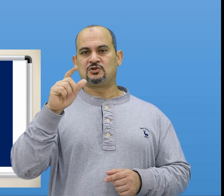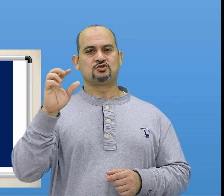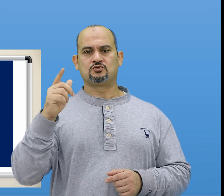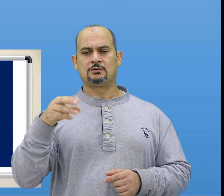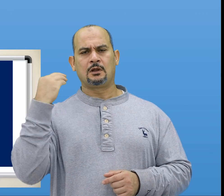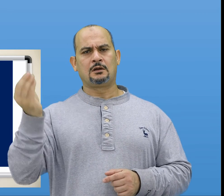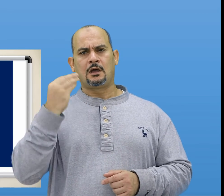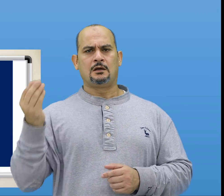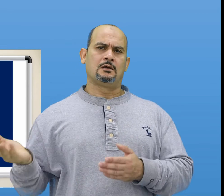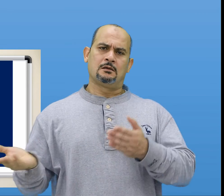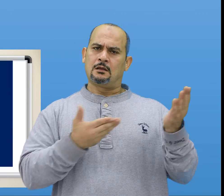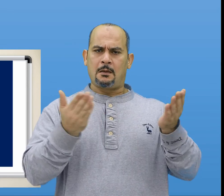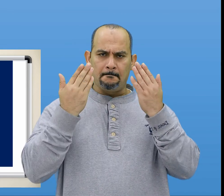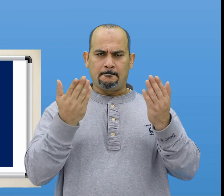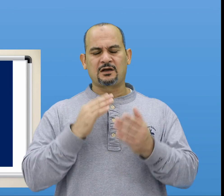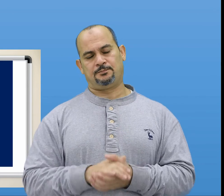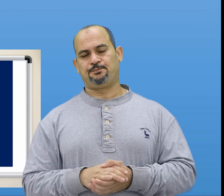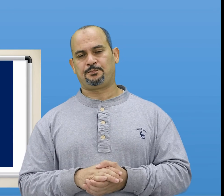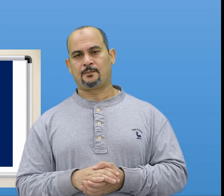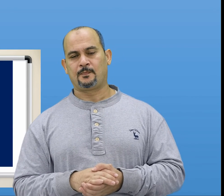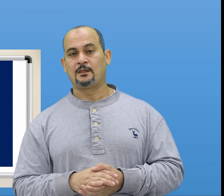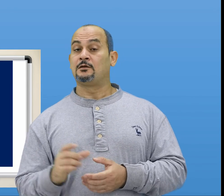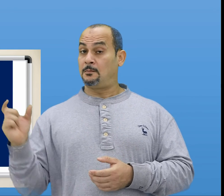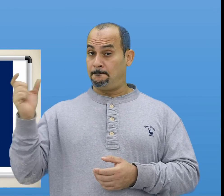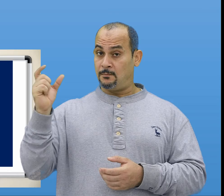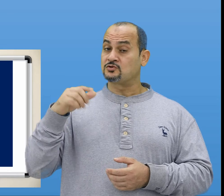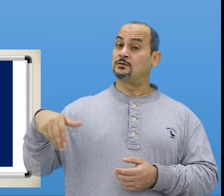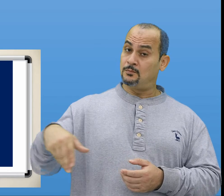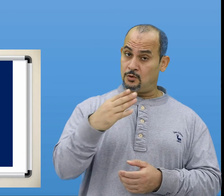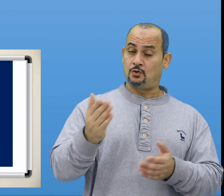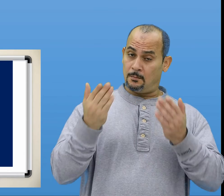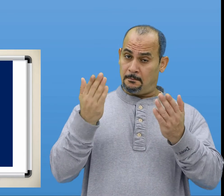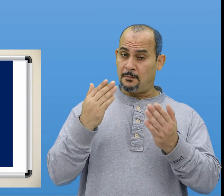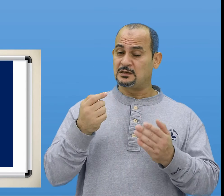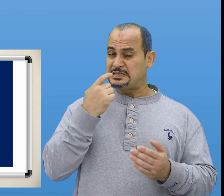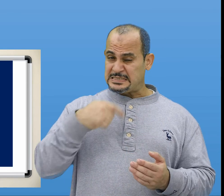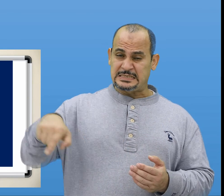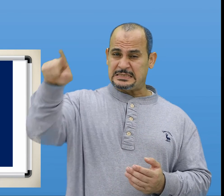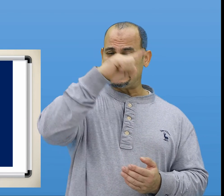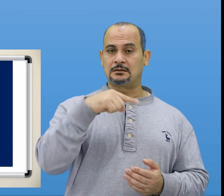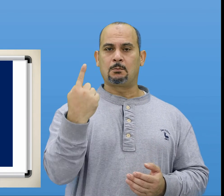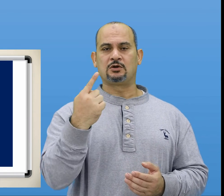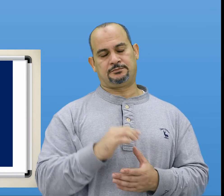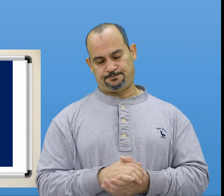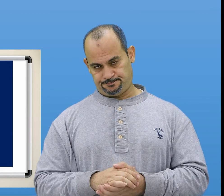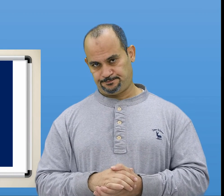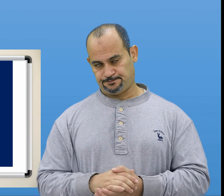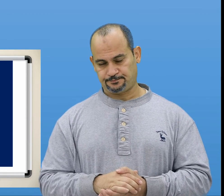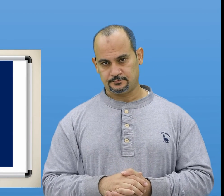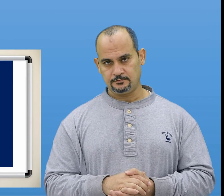and what's going around in their daily life and their routine, and to help each